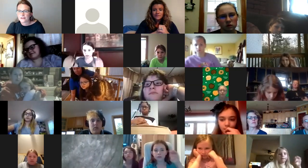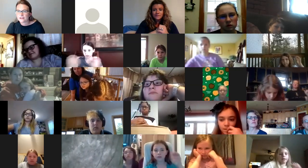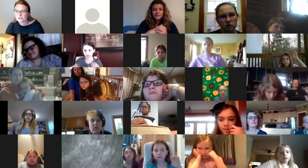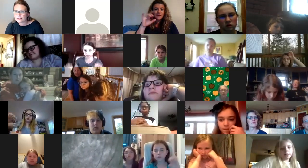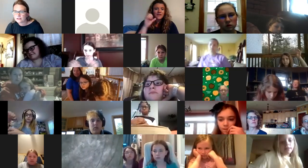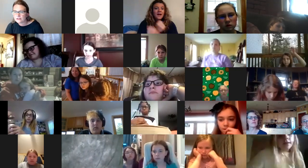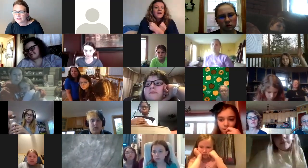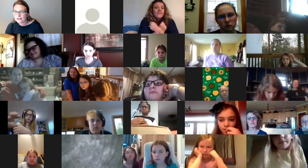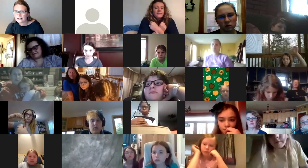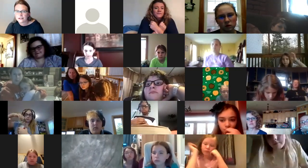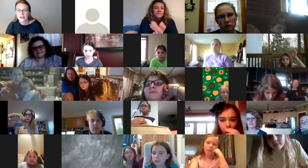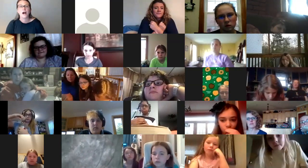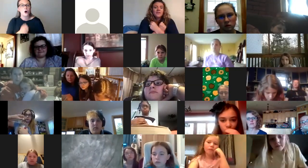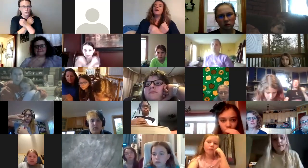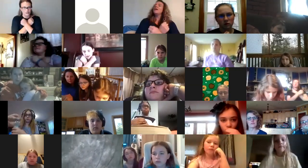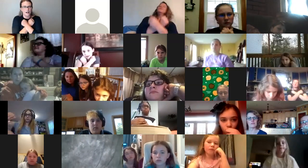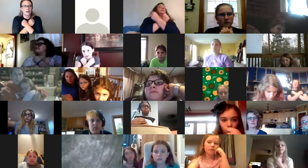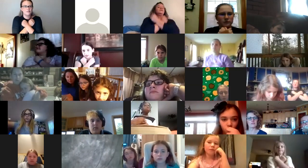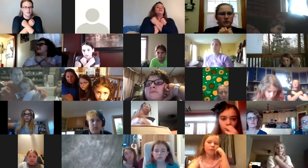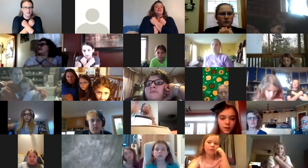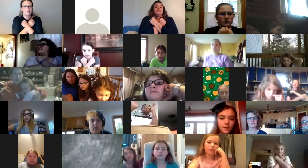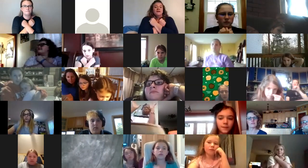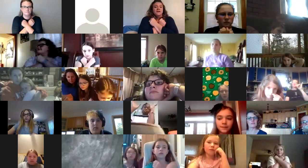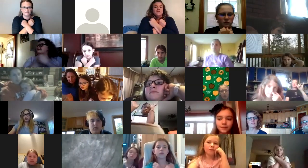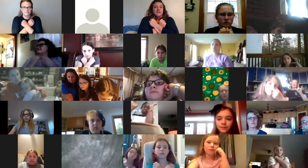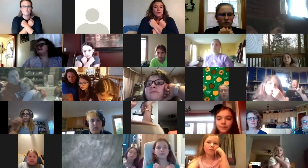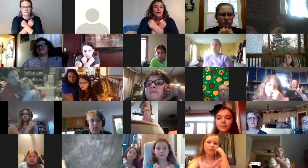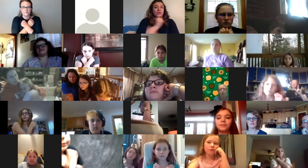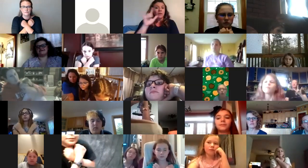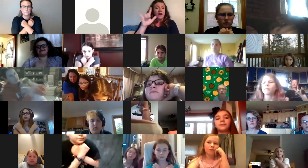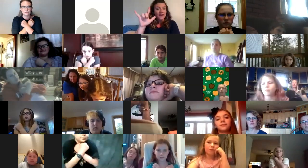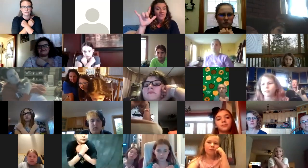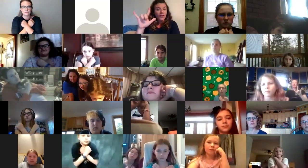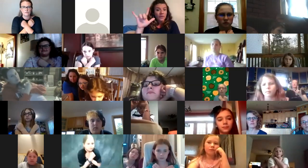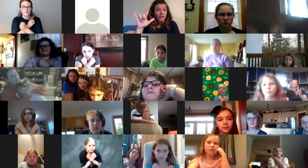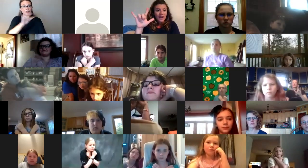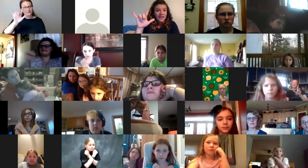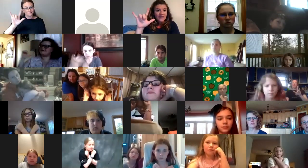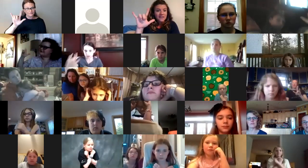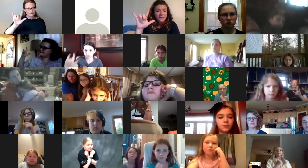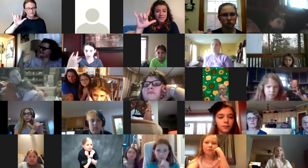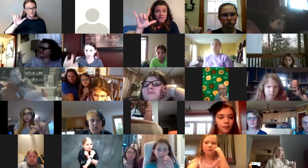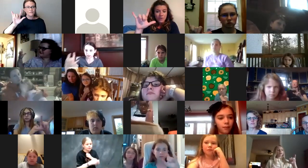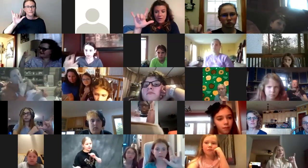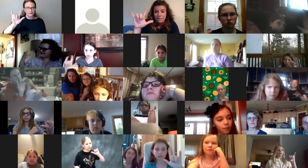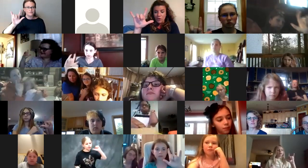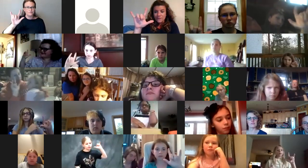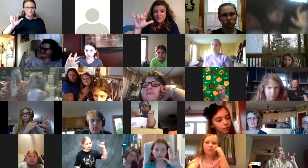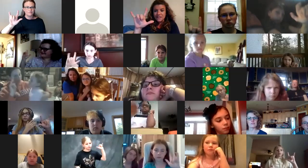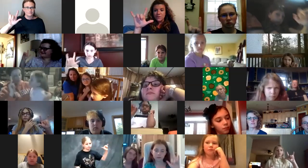others. Love. Love. Mm-hmm. Or you could do I love you with your hand. This symbol, maybe you all have seen this